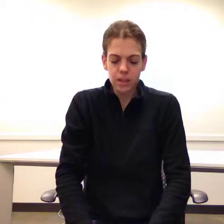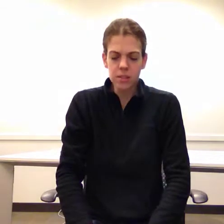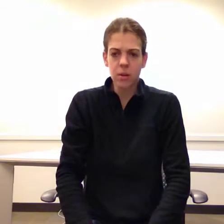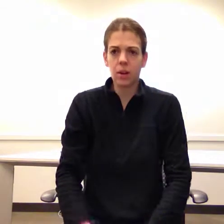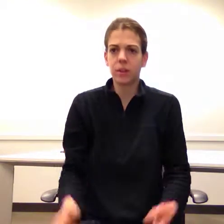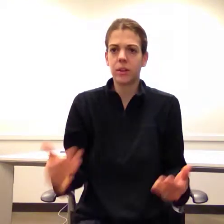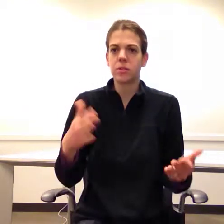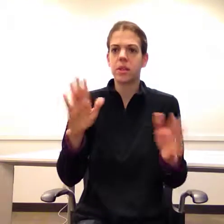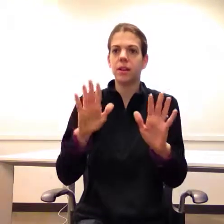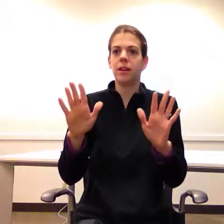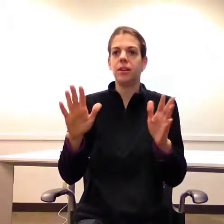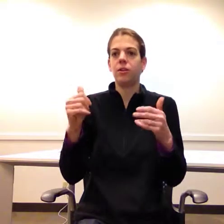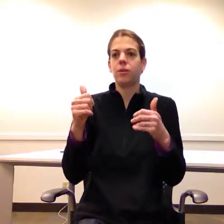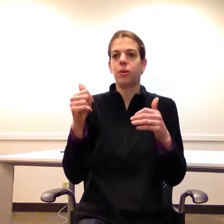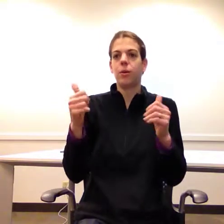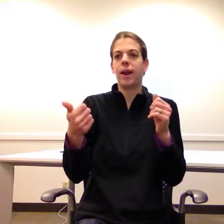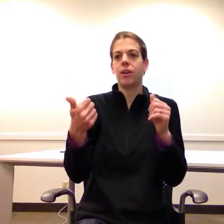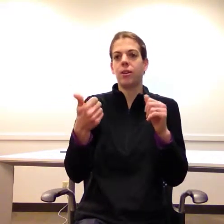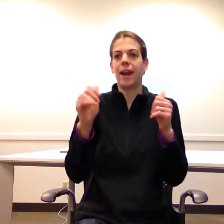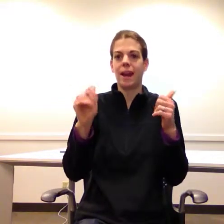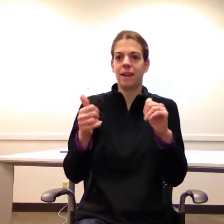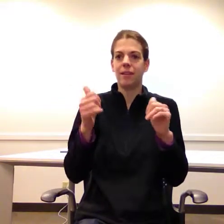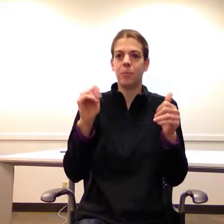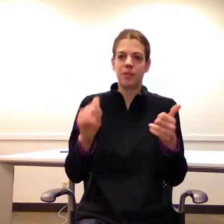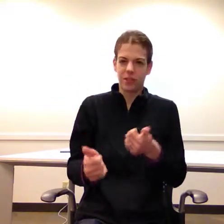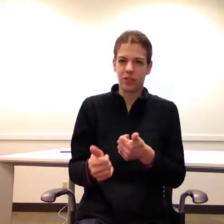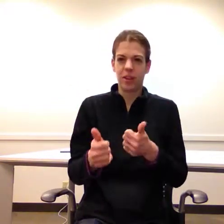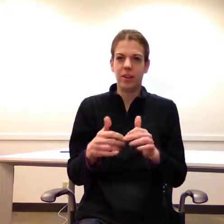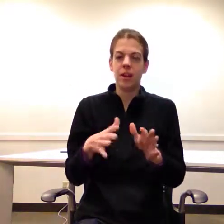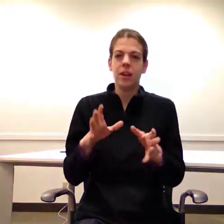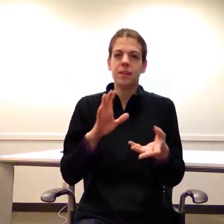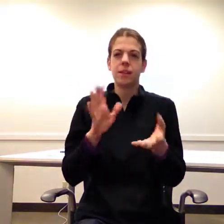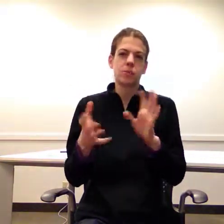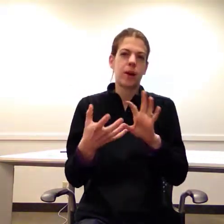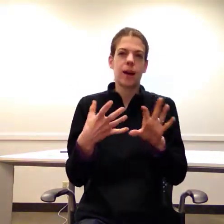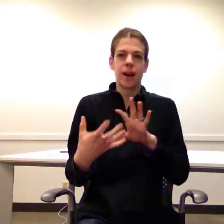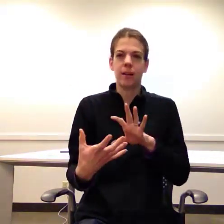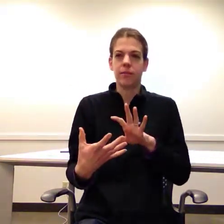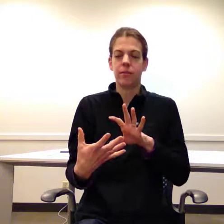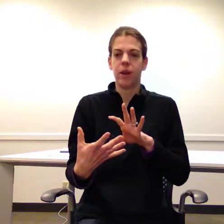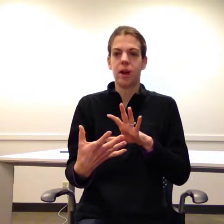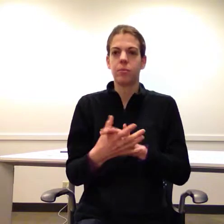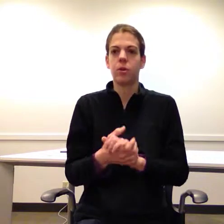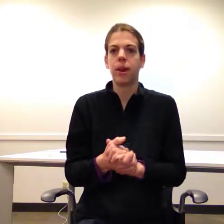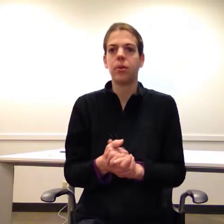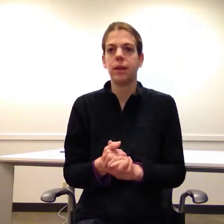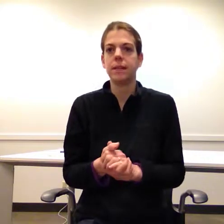So all of those, the way your hand is positioned tells what kind of pronoun it is.